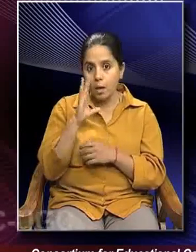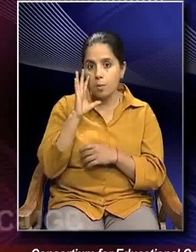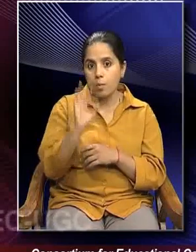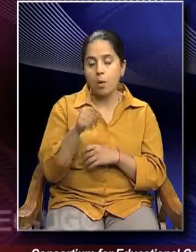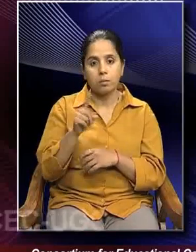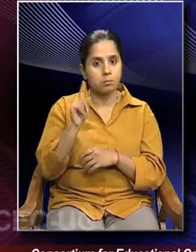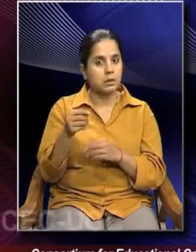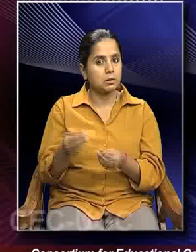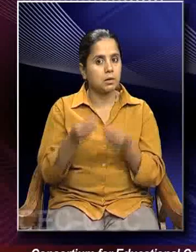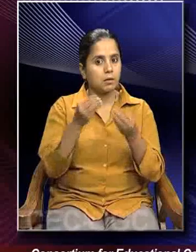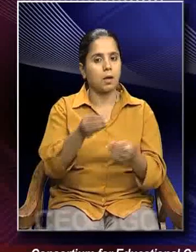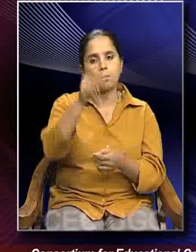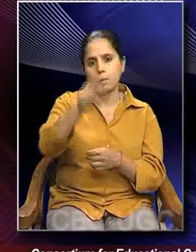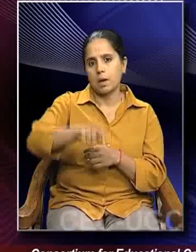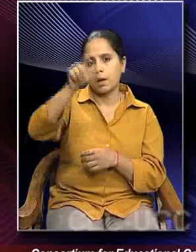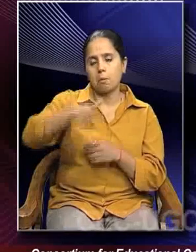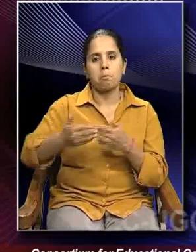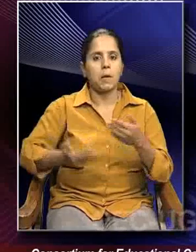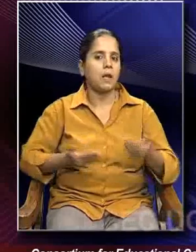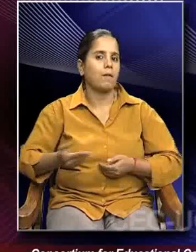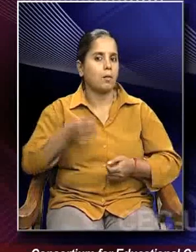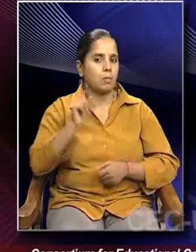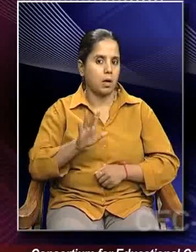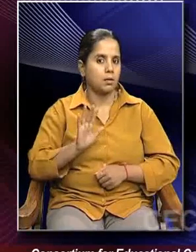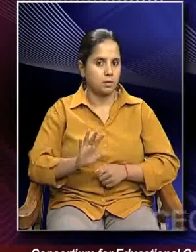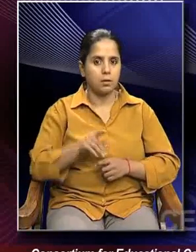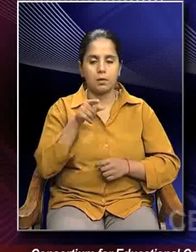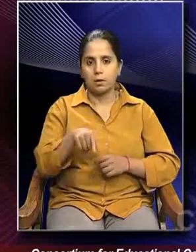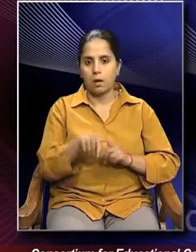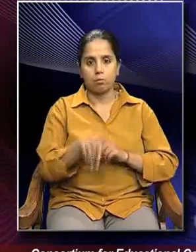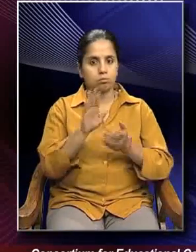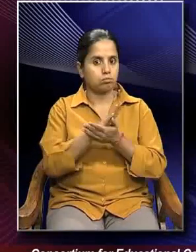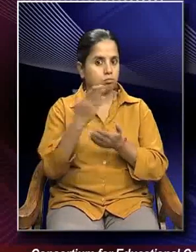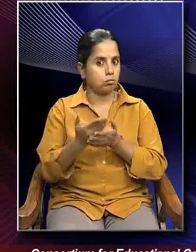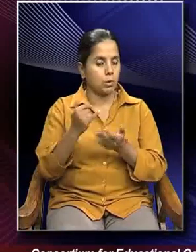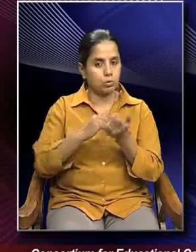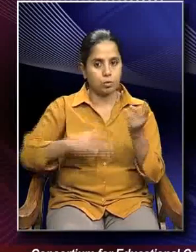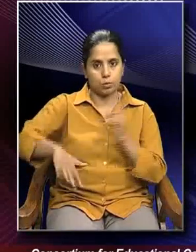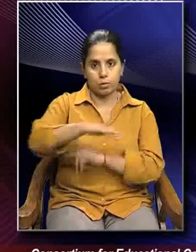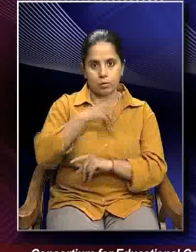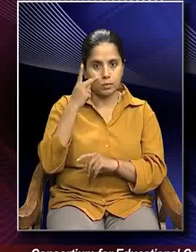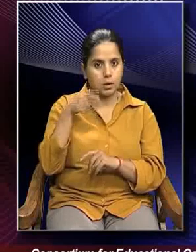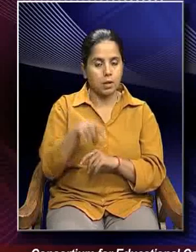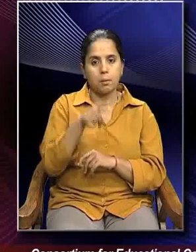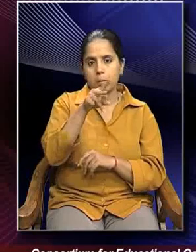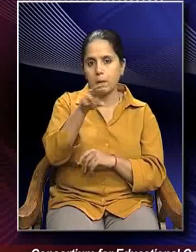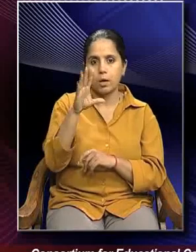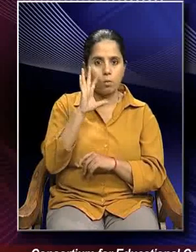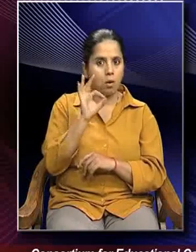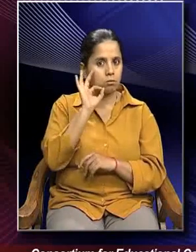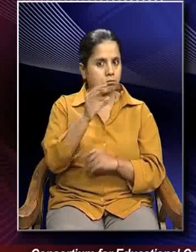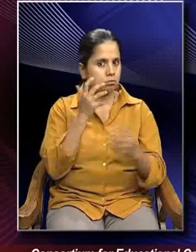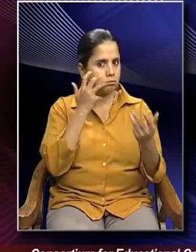should be given to individual behavior. So in interpretative sociology, the meaningfulness